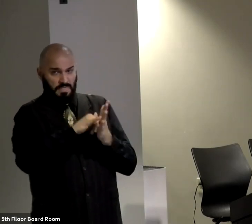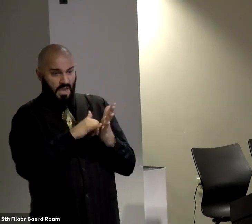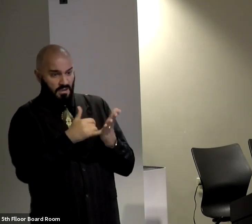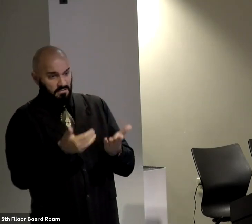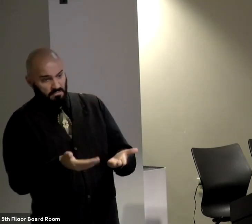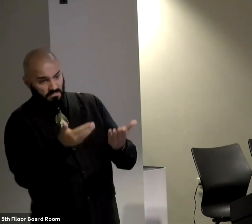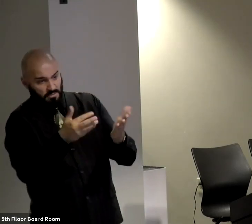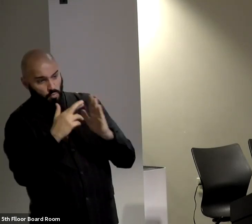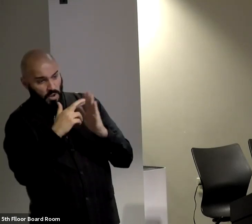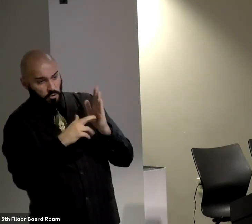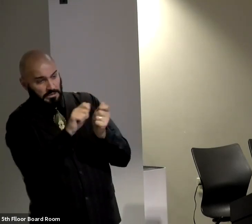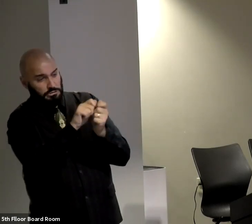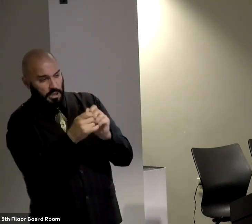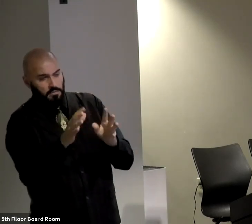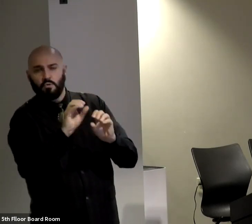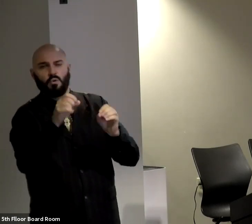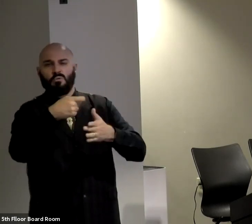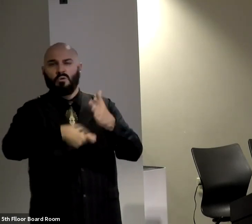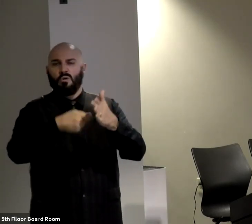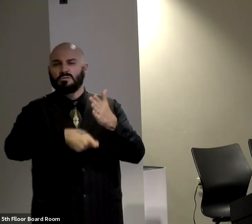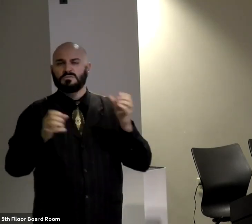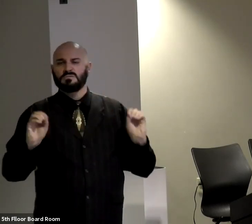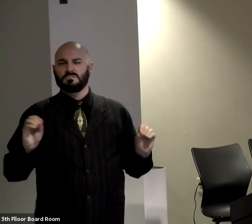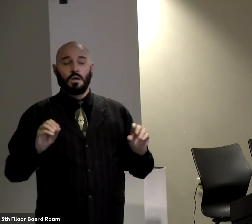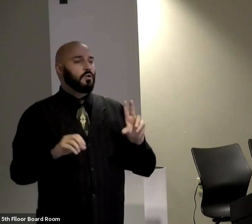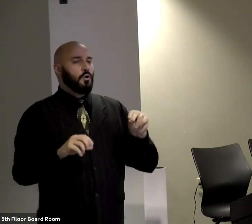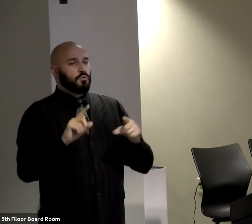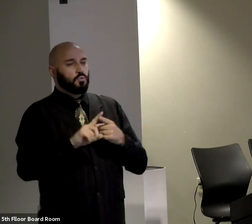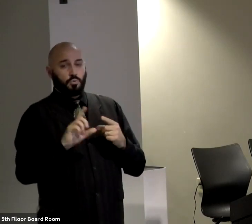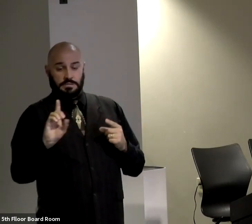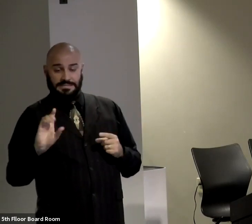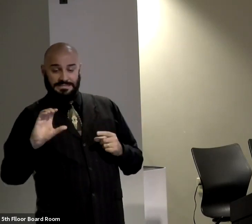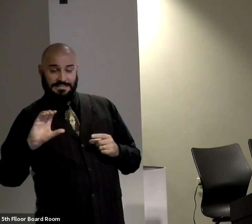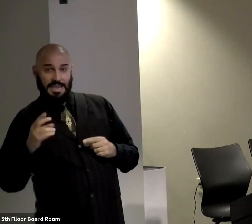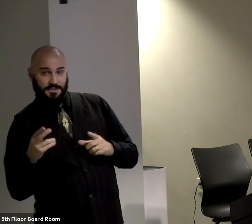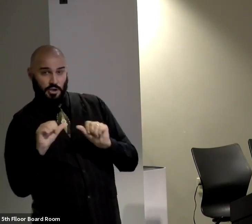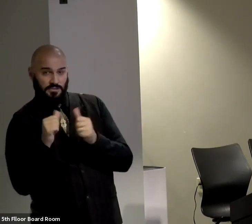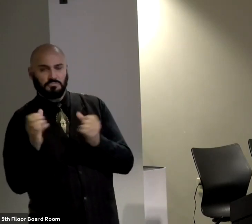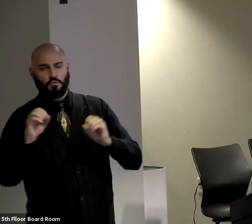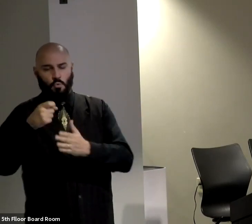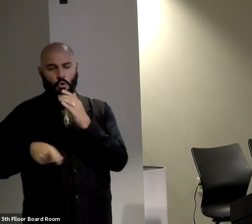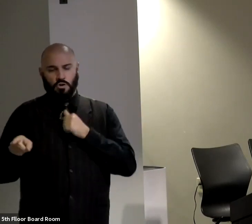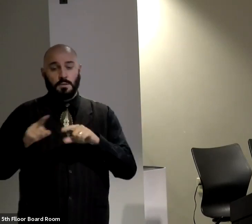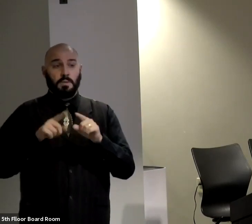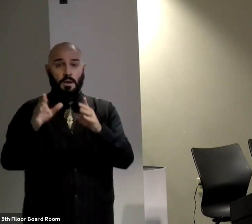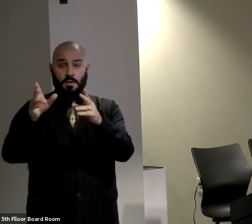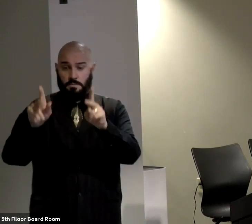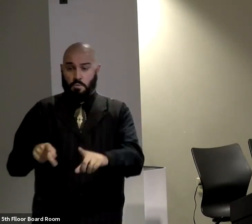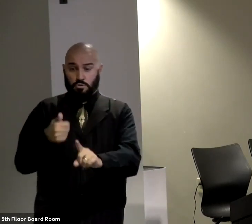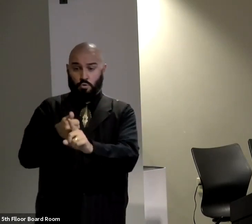with this regulation change. So. There's no cost to the agency. The only costs involved are to the user of the portal in the amount of